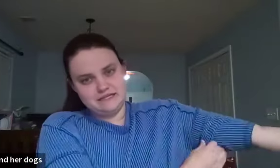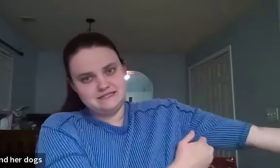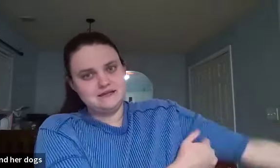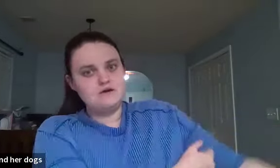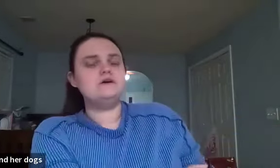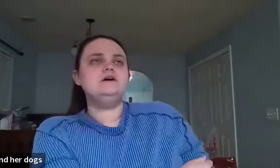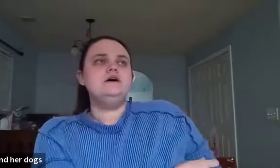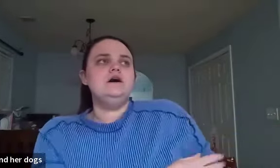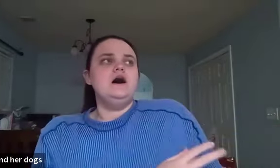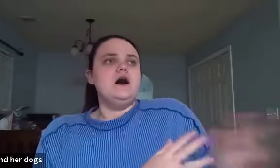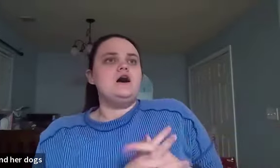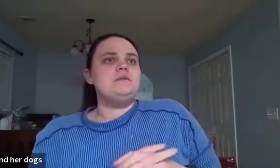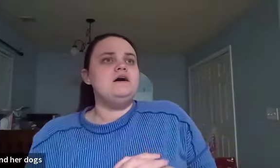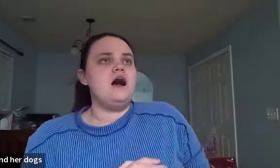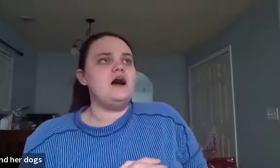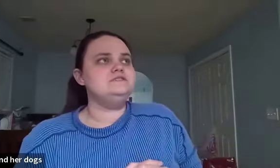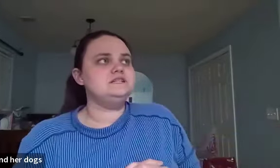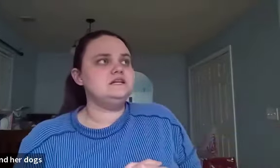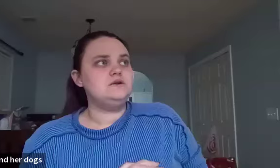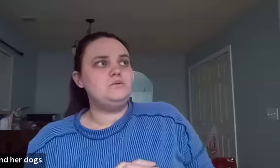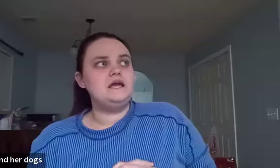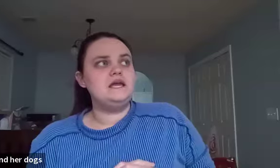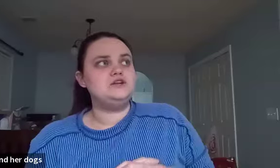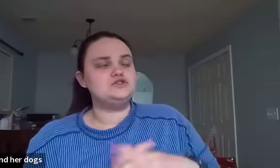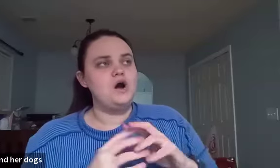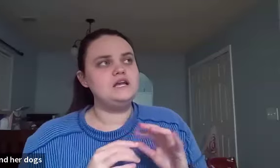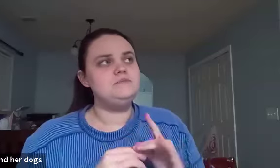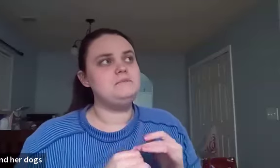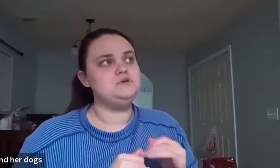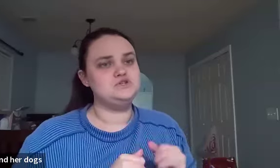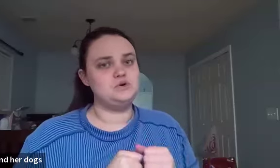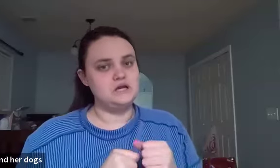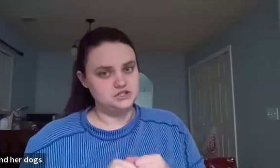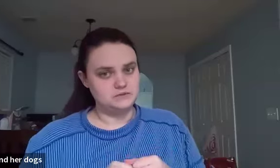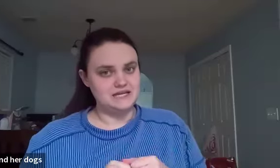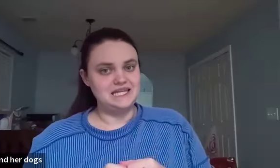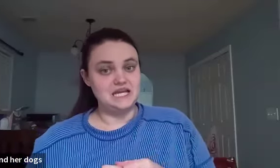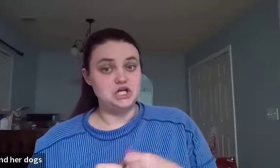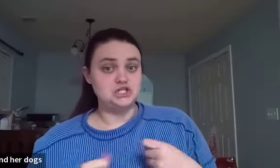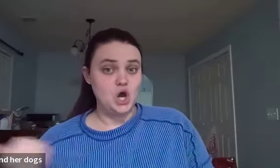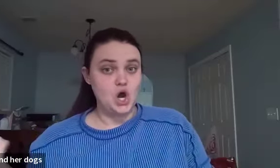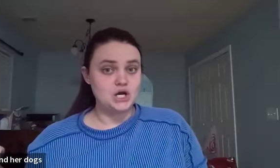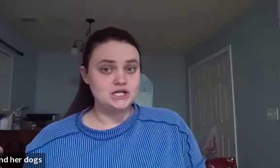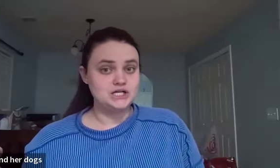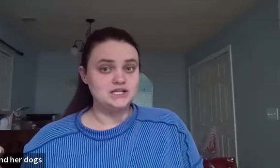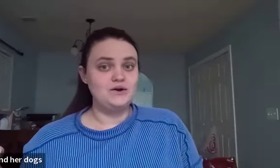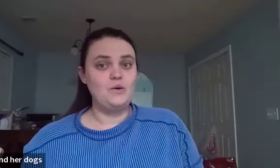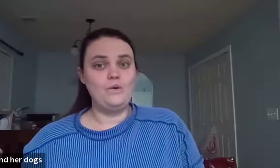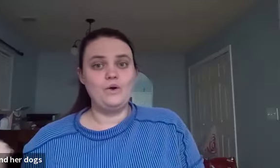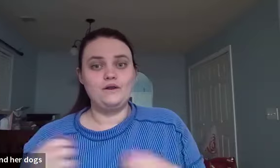bands itself. I've seen when you're talking about a musical instrument, like a guitar or